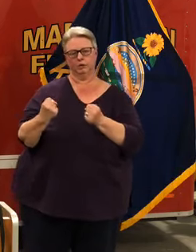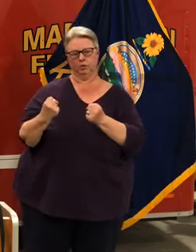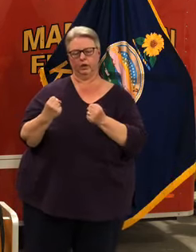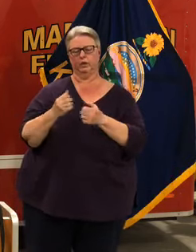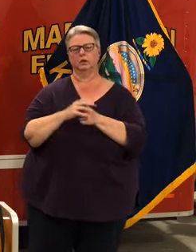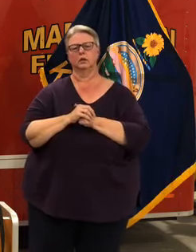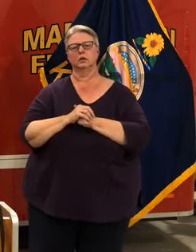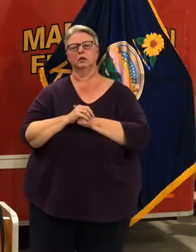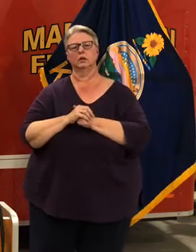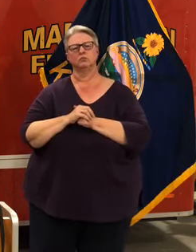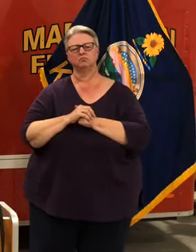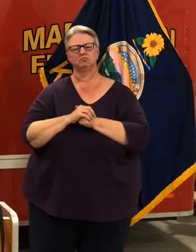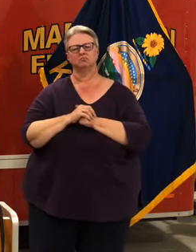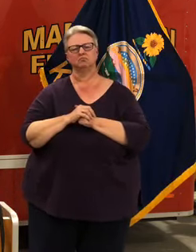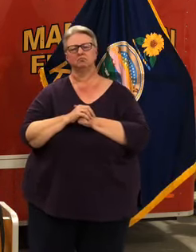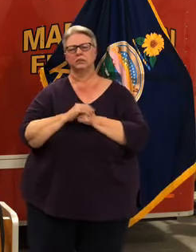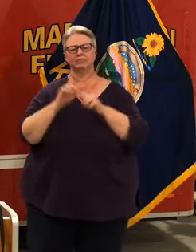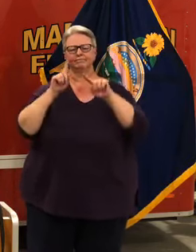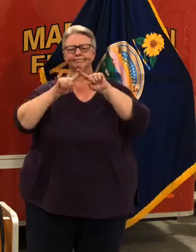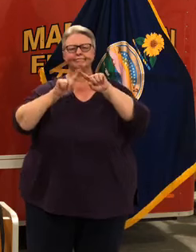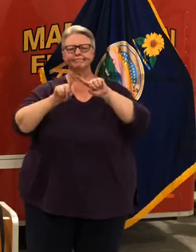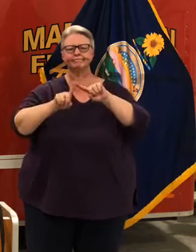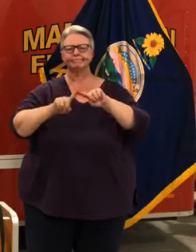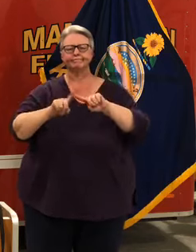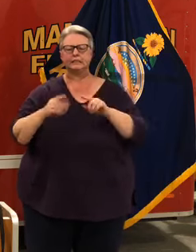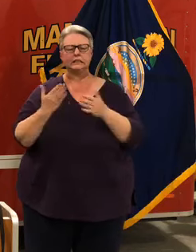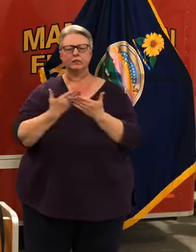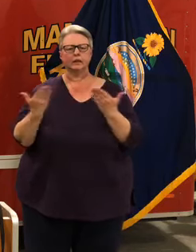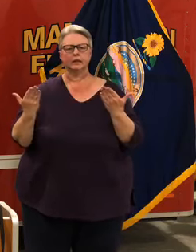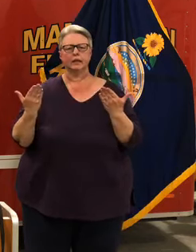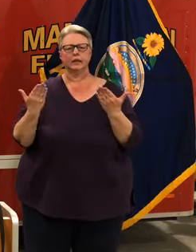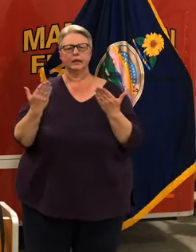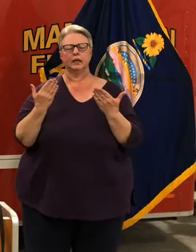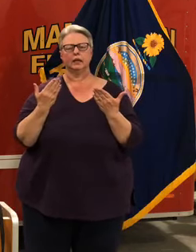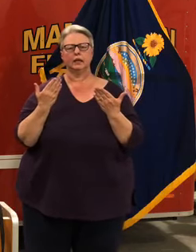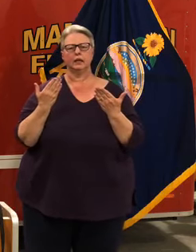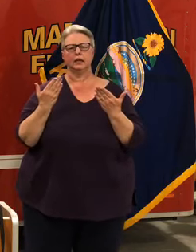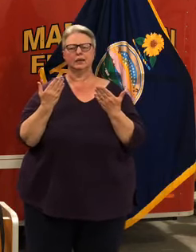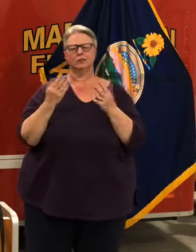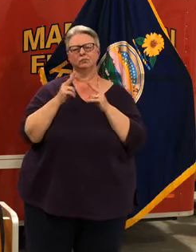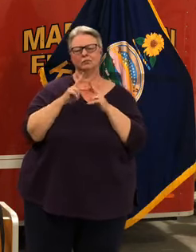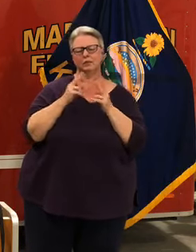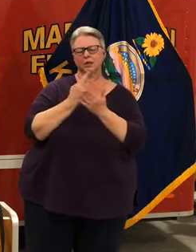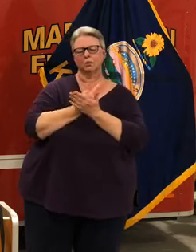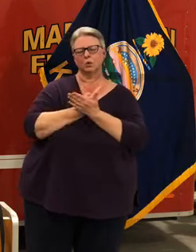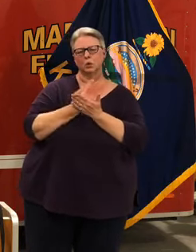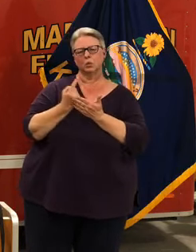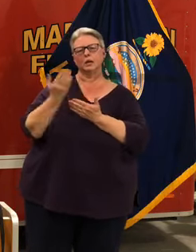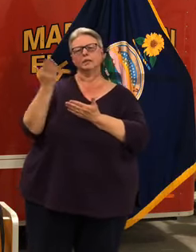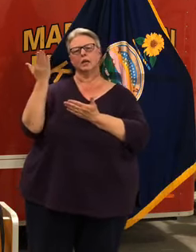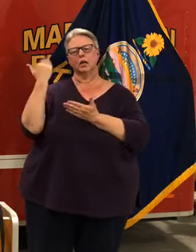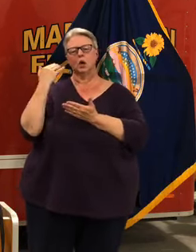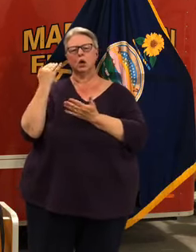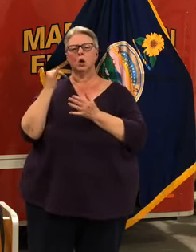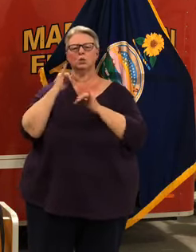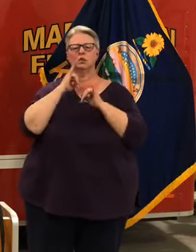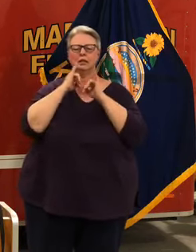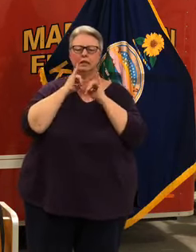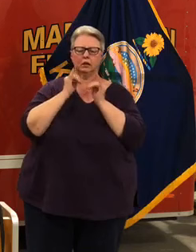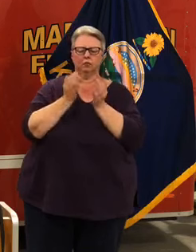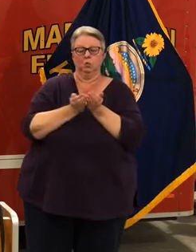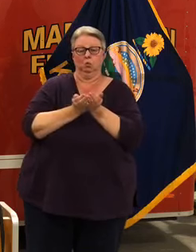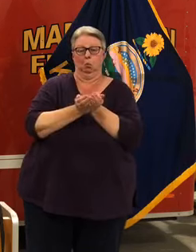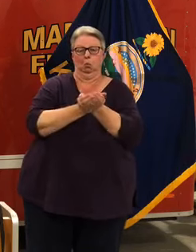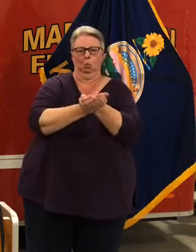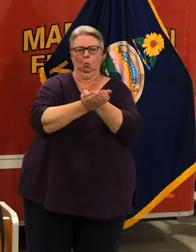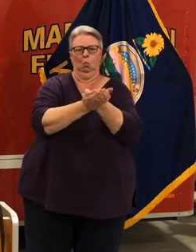You'll see lots of different things. I know a couple weeks ago they had interviewed someone from one of the cruise lines that was at the University of Nebraska, and they were